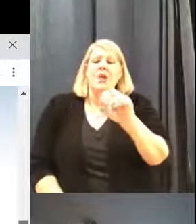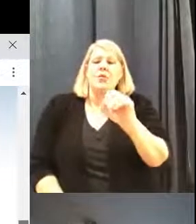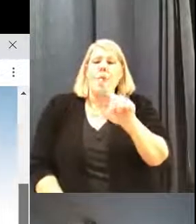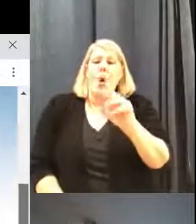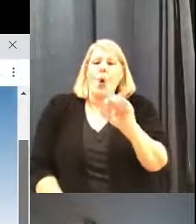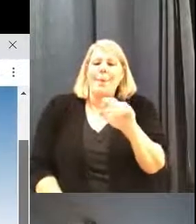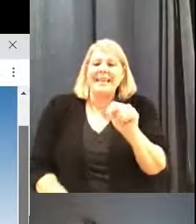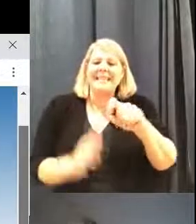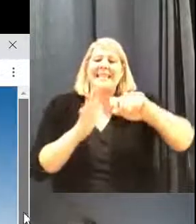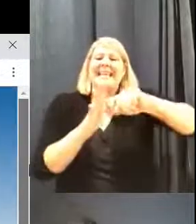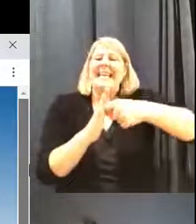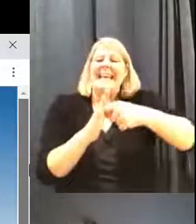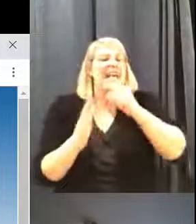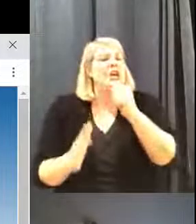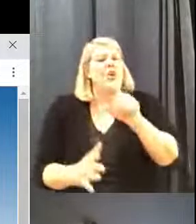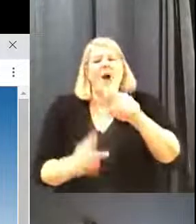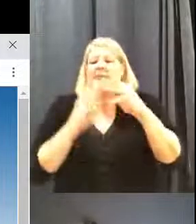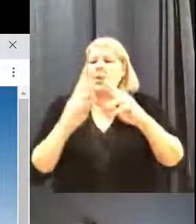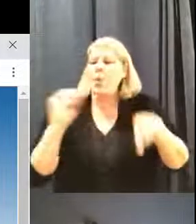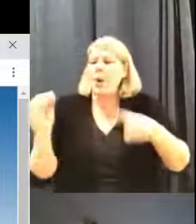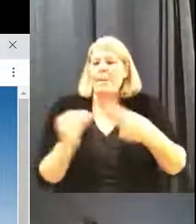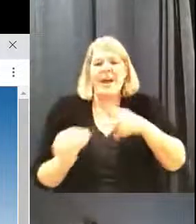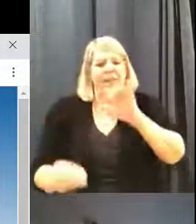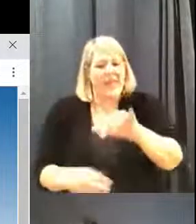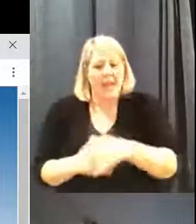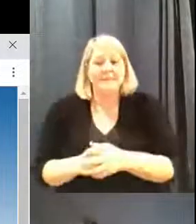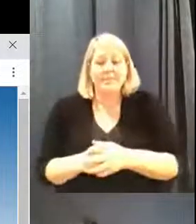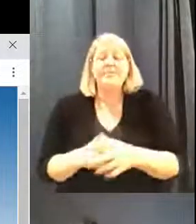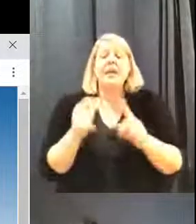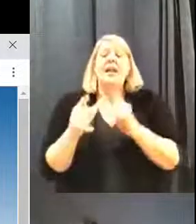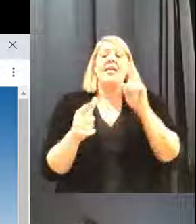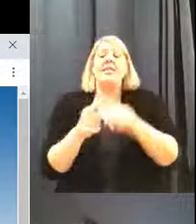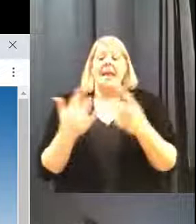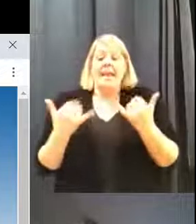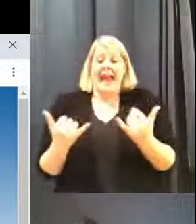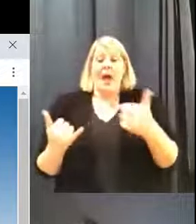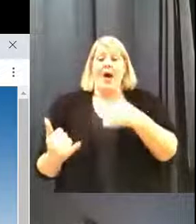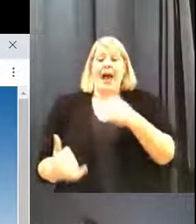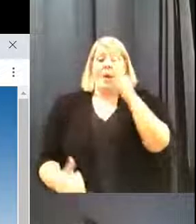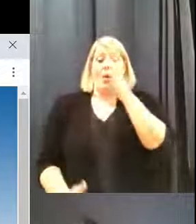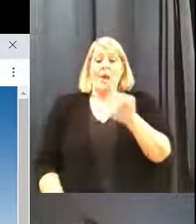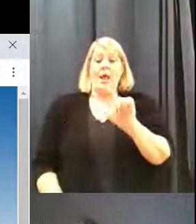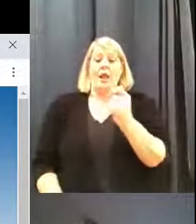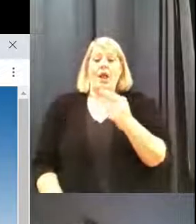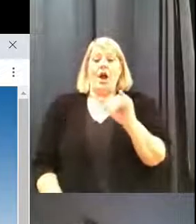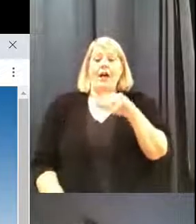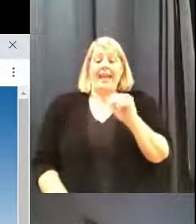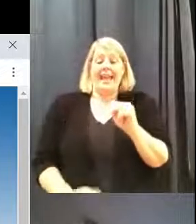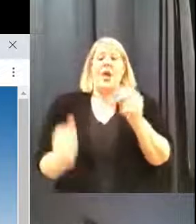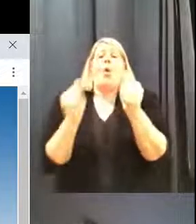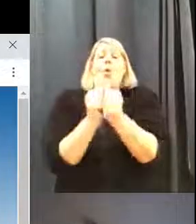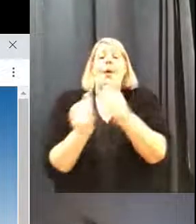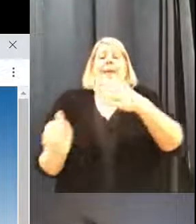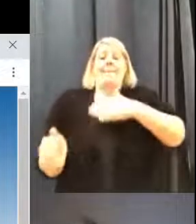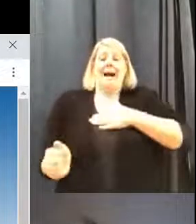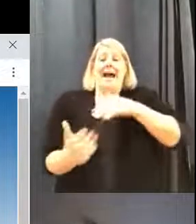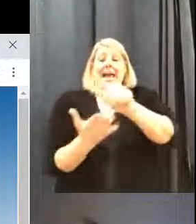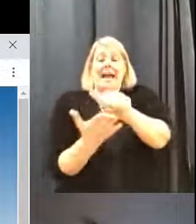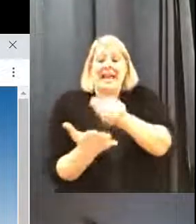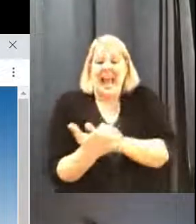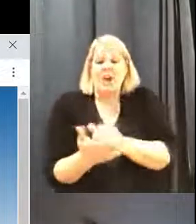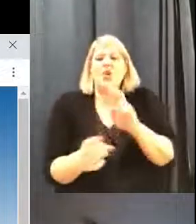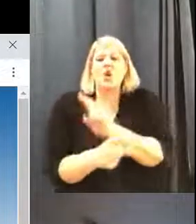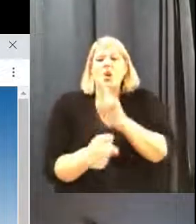keys, so you don't need to worry about that. So I'm going to go ahead and log in with my eLearner username and password that I